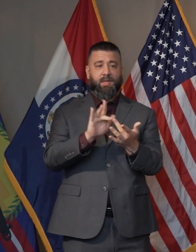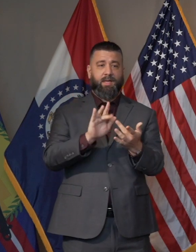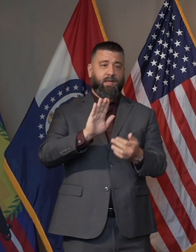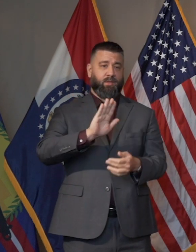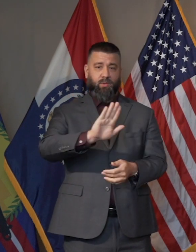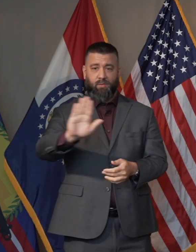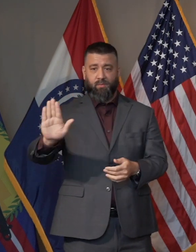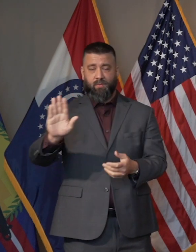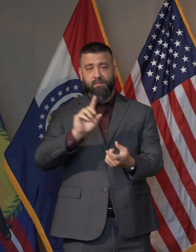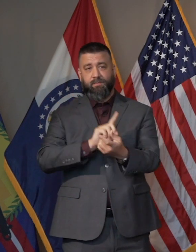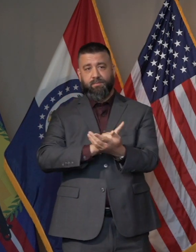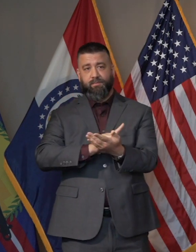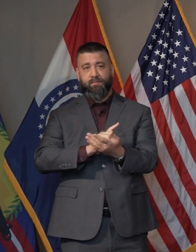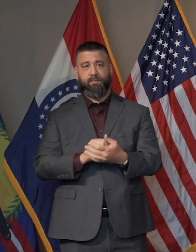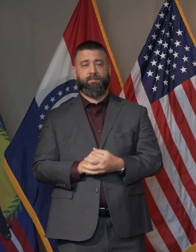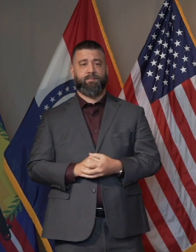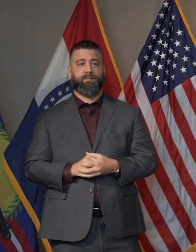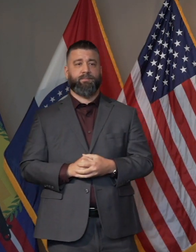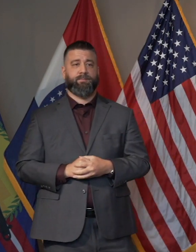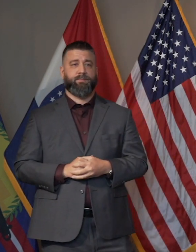care physicians.